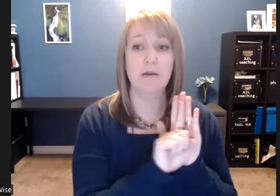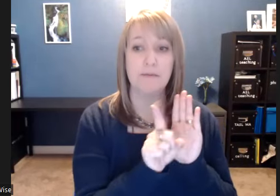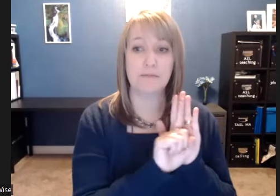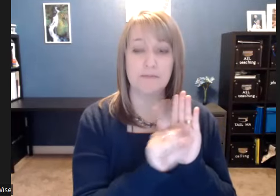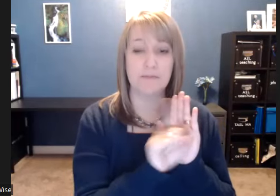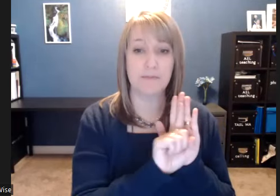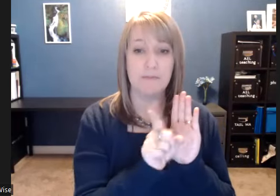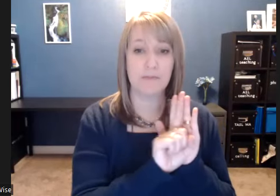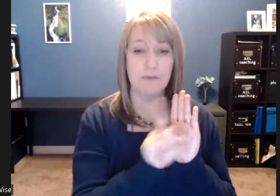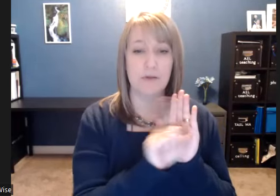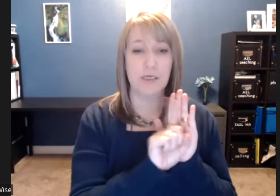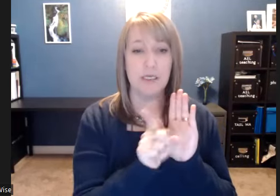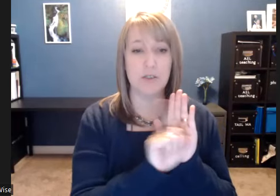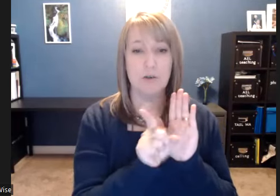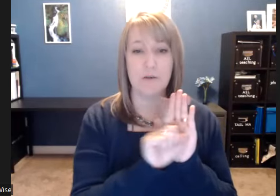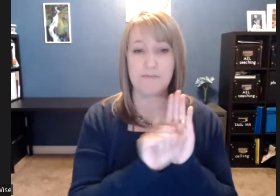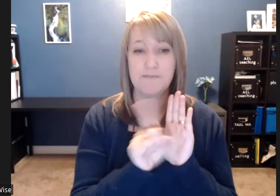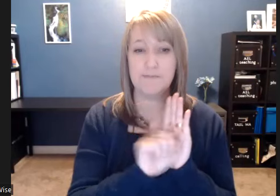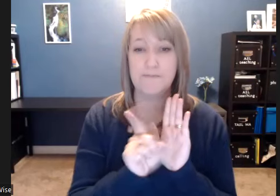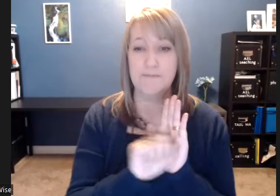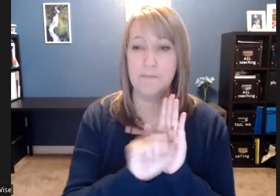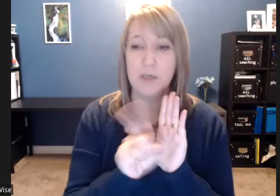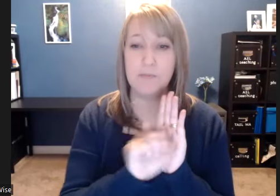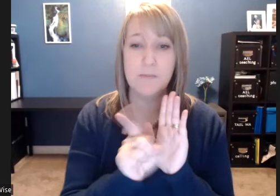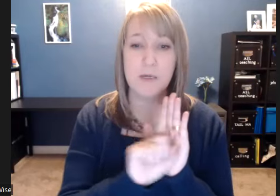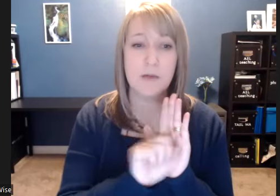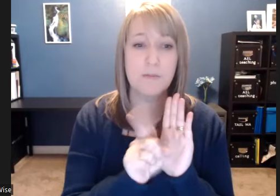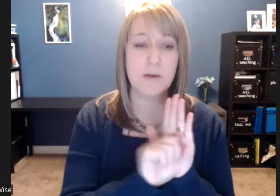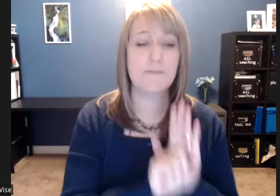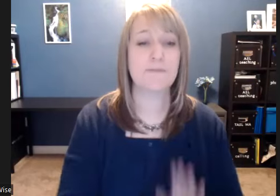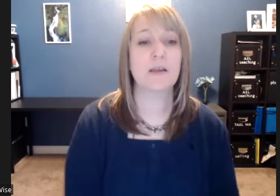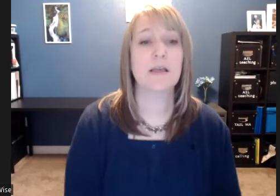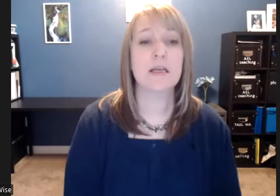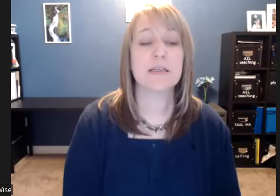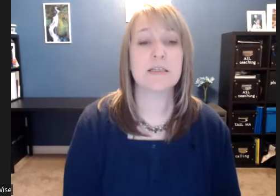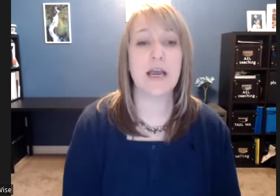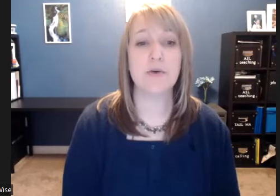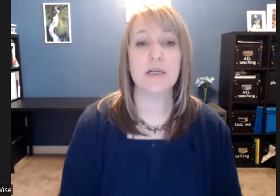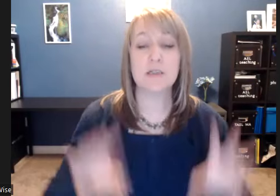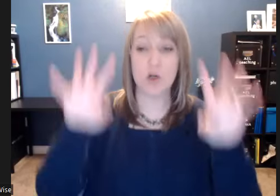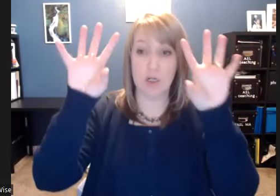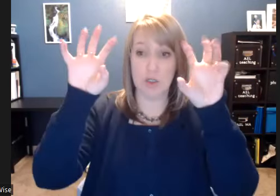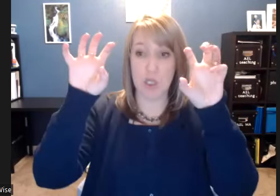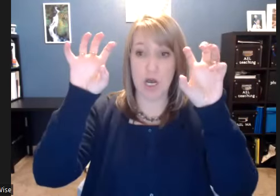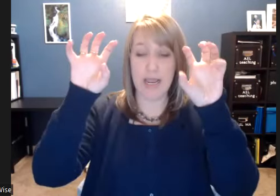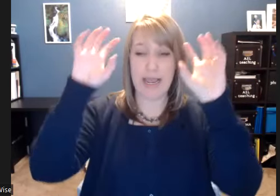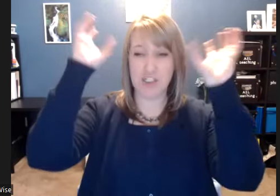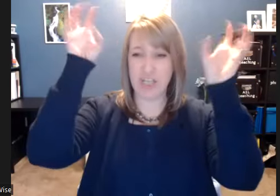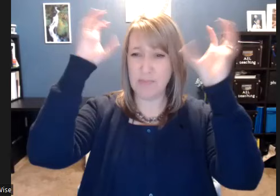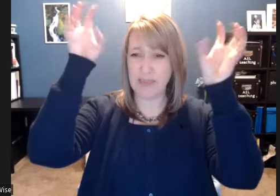then hit your alarm. Bing, bing, bing, bing, bing. Sirens are a claw hand shape